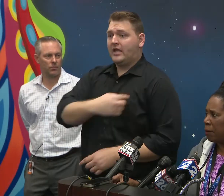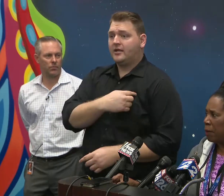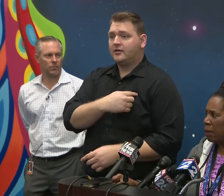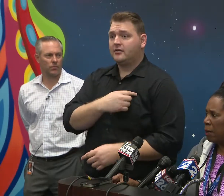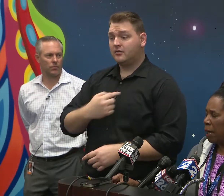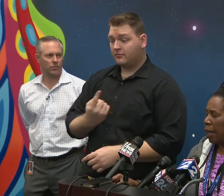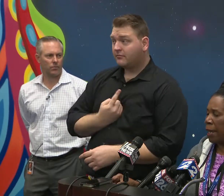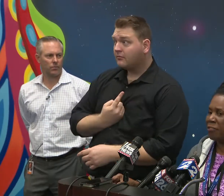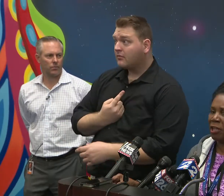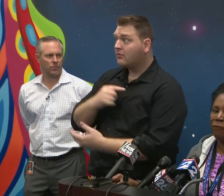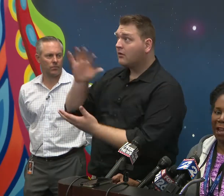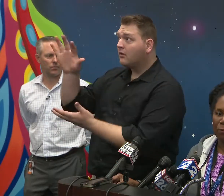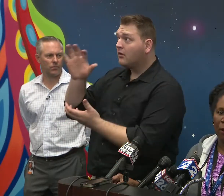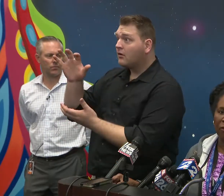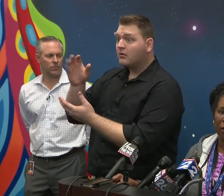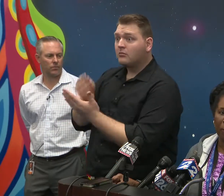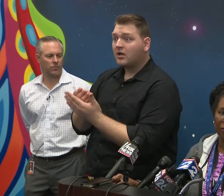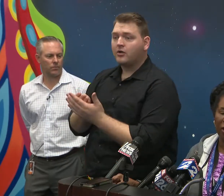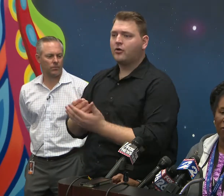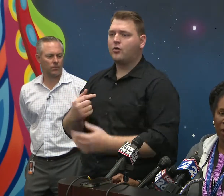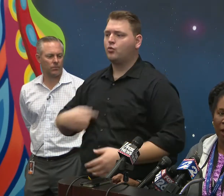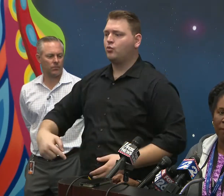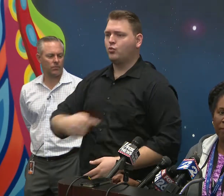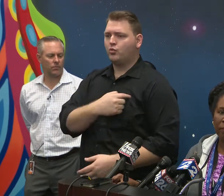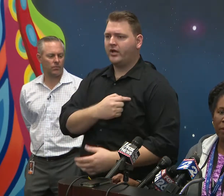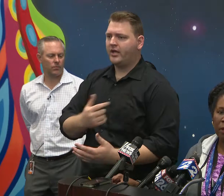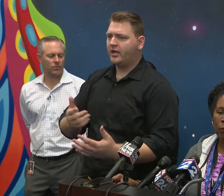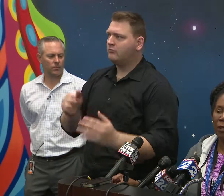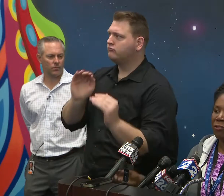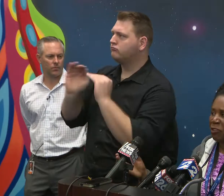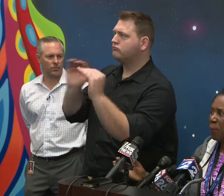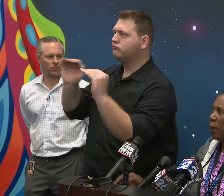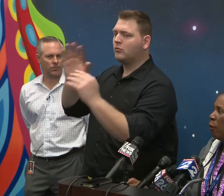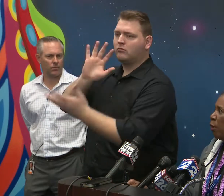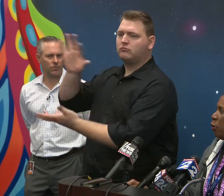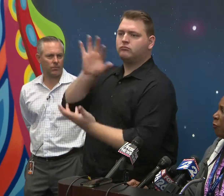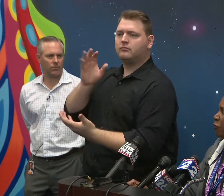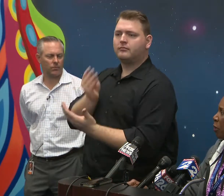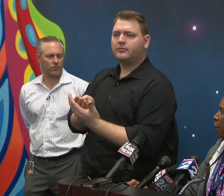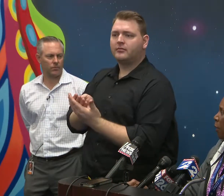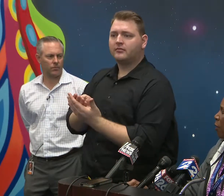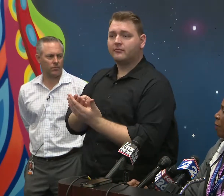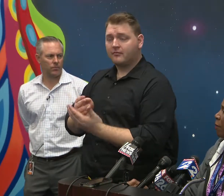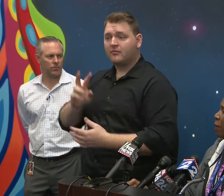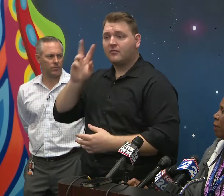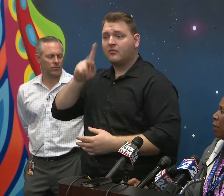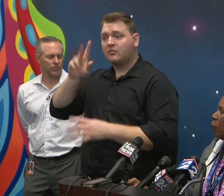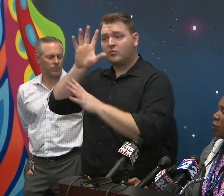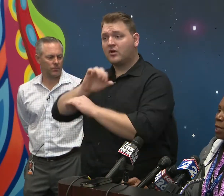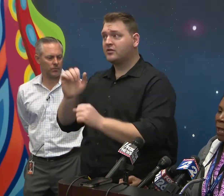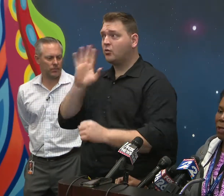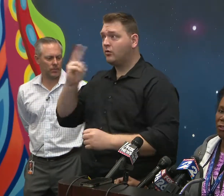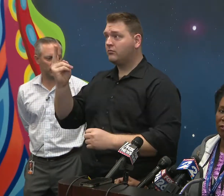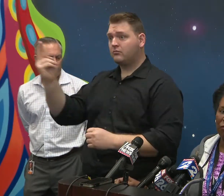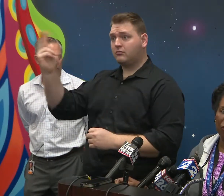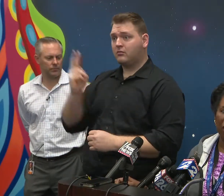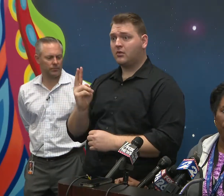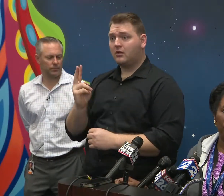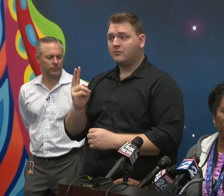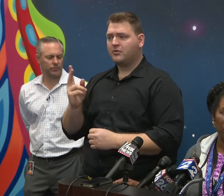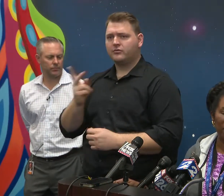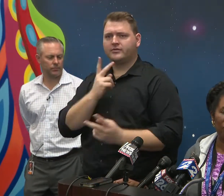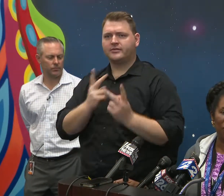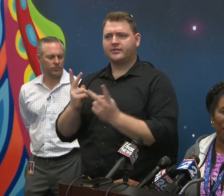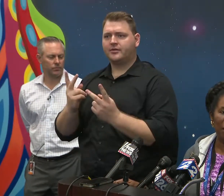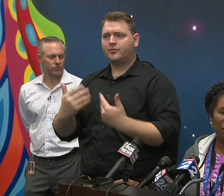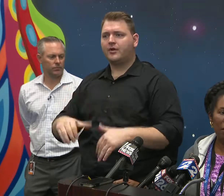money. And as the Vice President and the President have come, when they see, Mayor, what you have stood up here, what the county judge has stood up, what